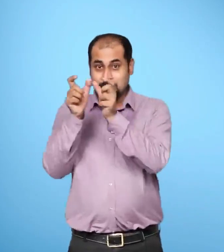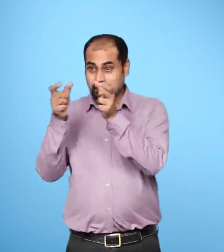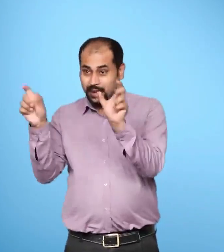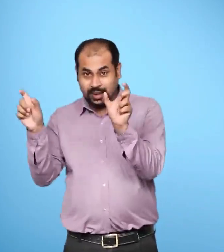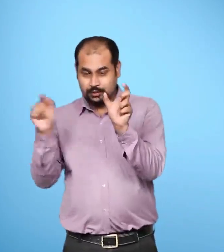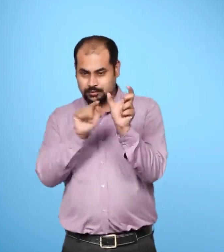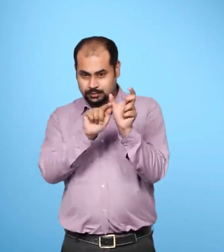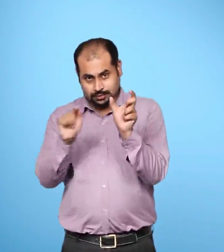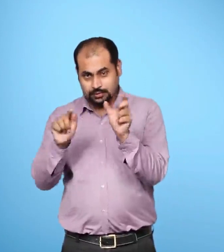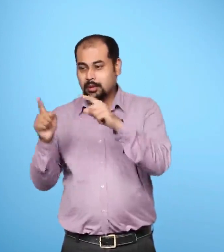dash.